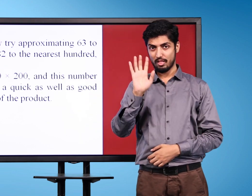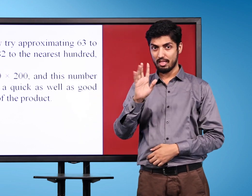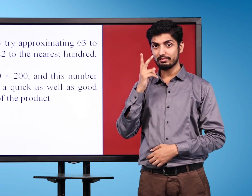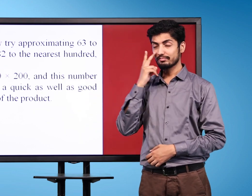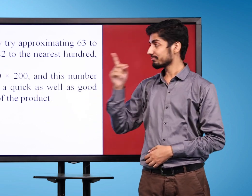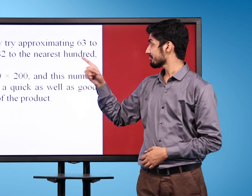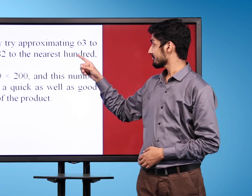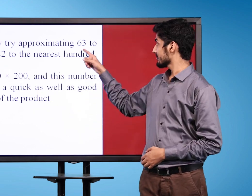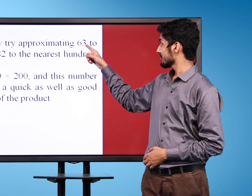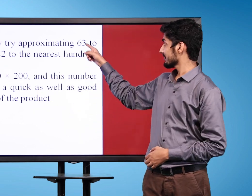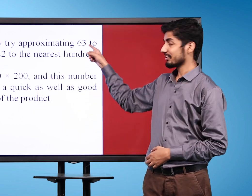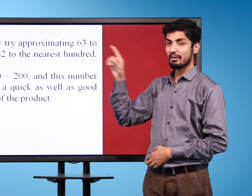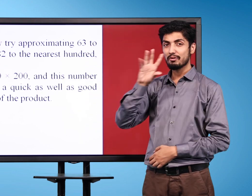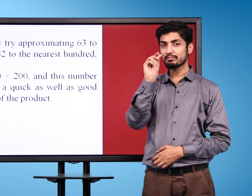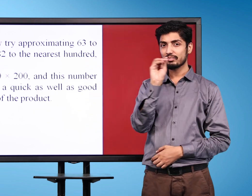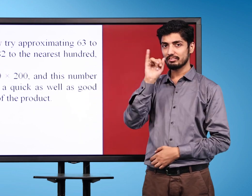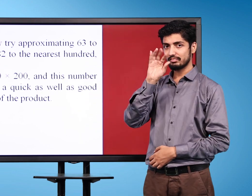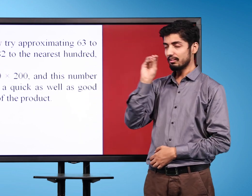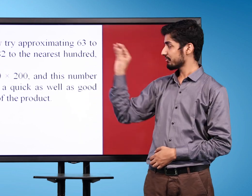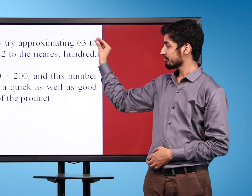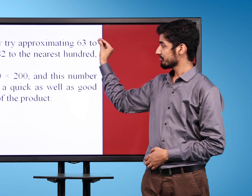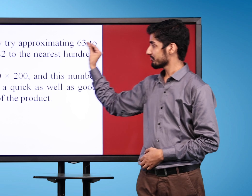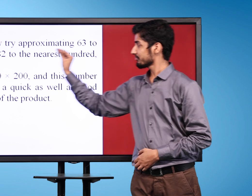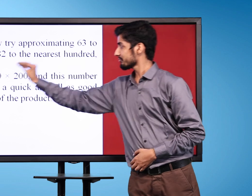we get 60 into 200.